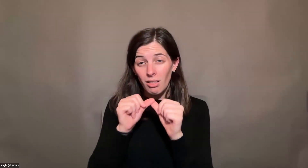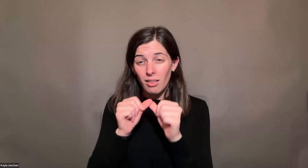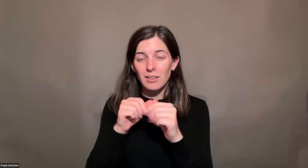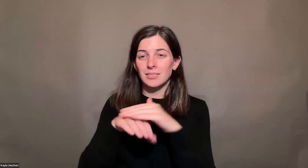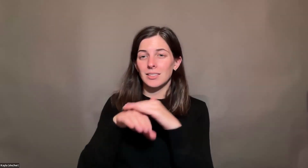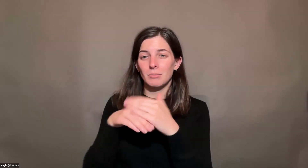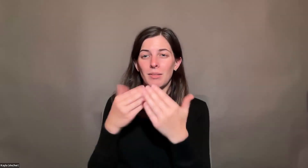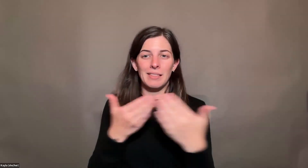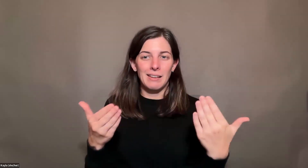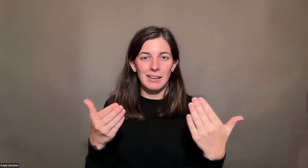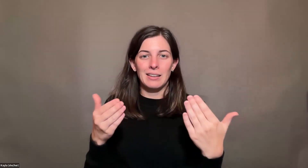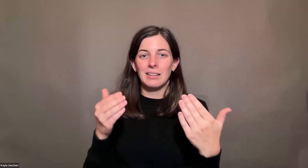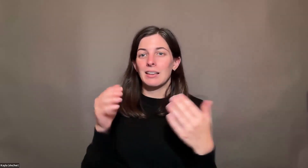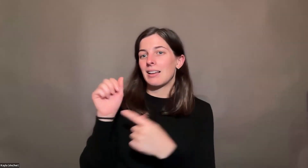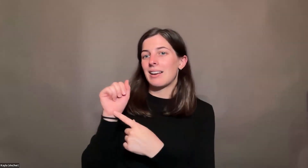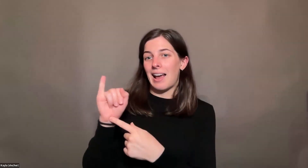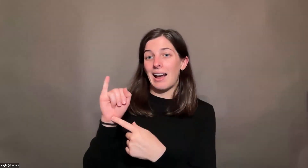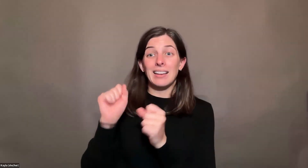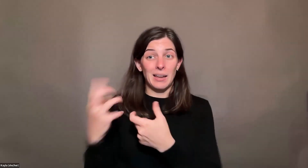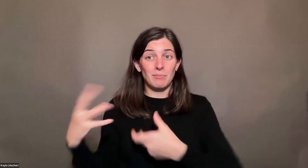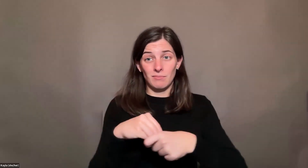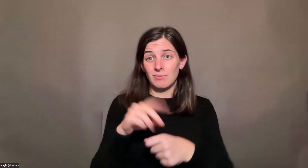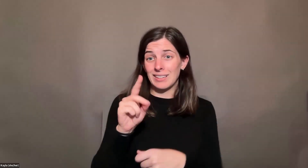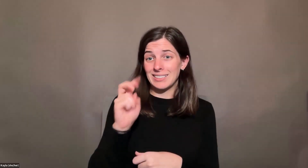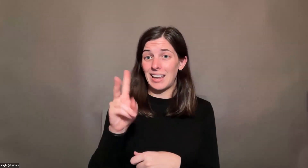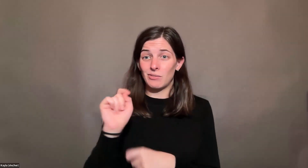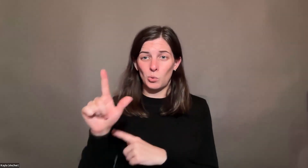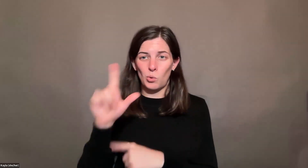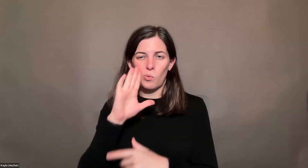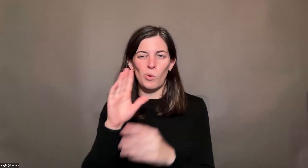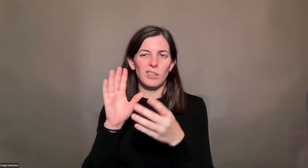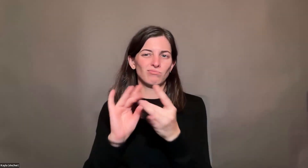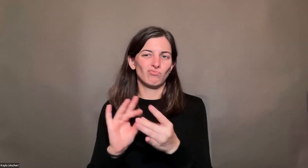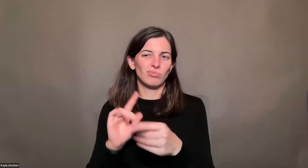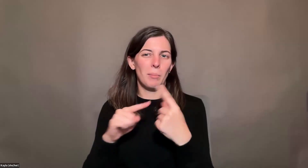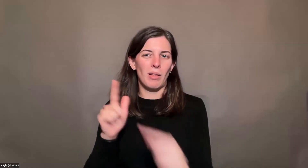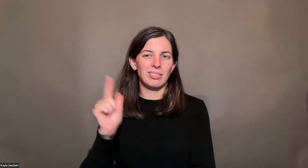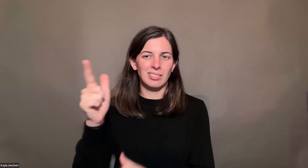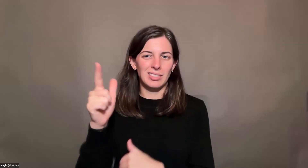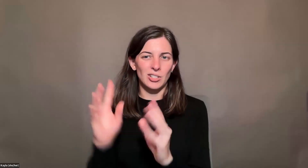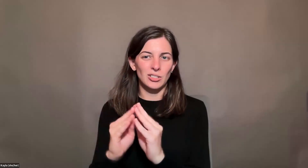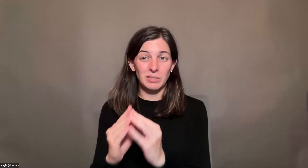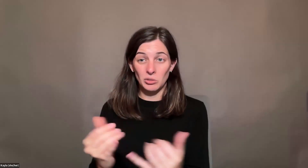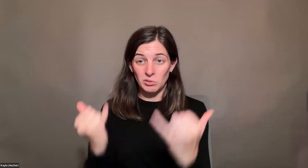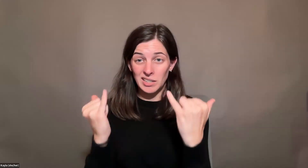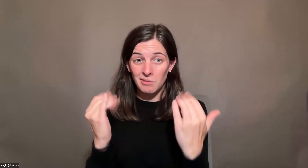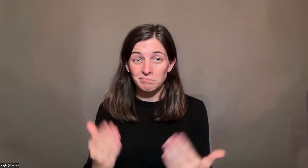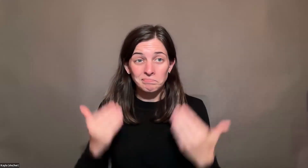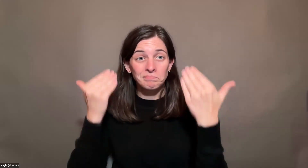can be used in DevTools. I will cover these things in my session. So let's get to the next session.